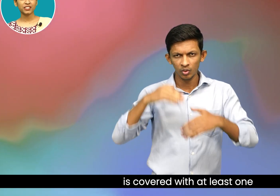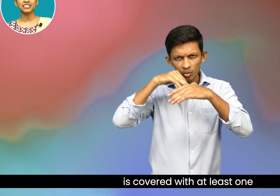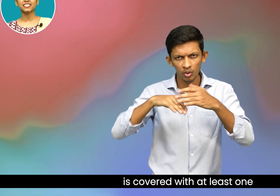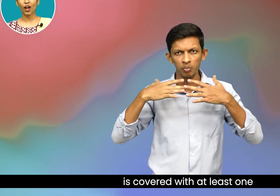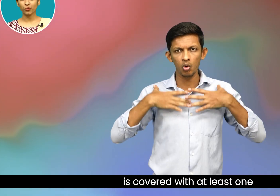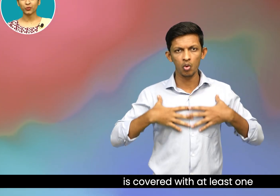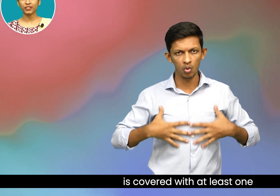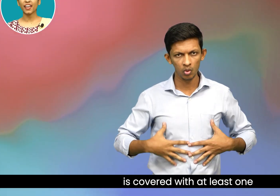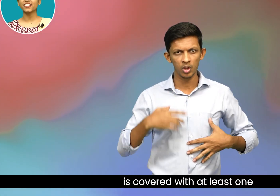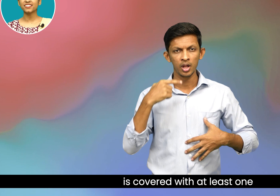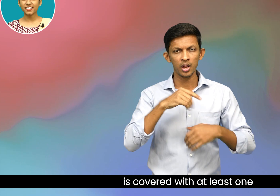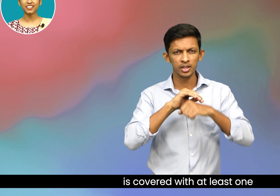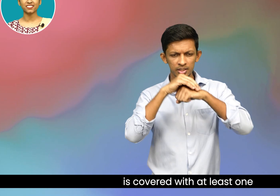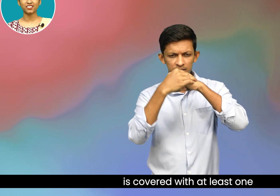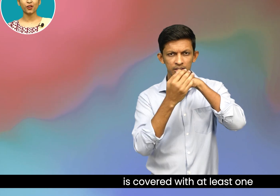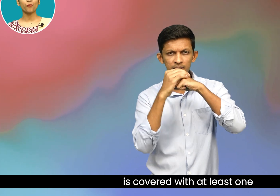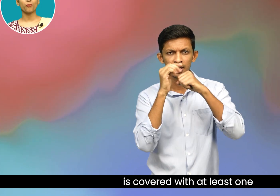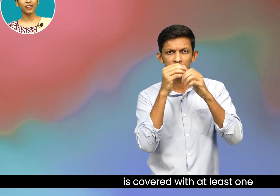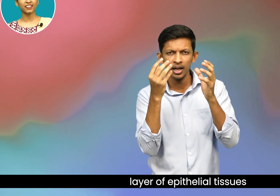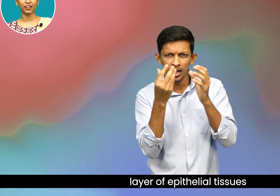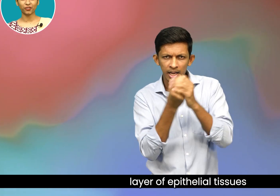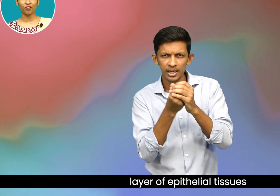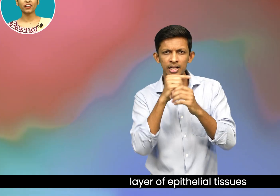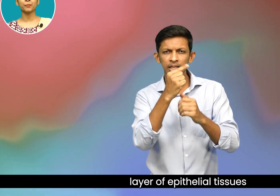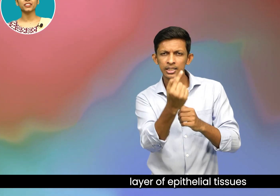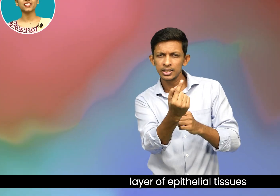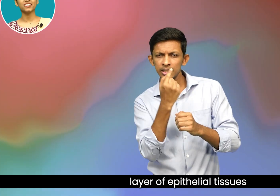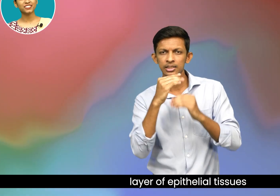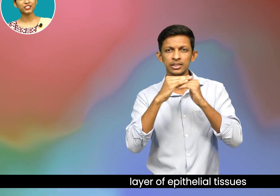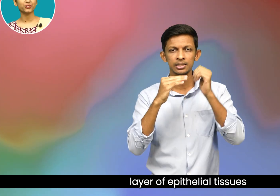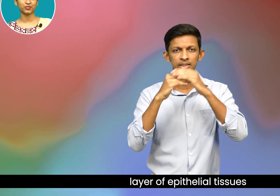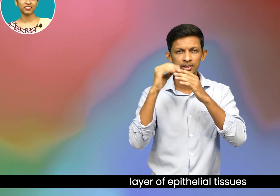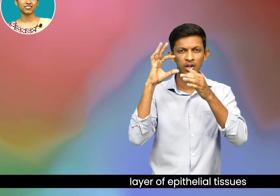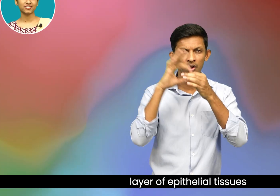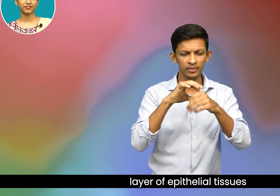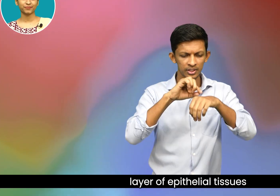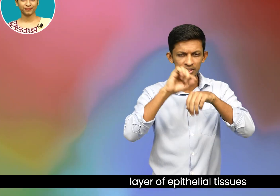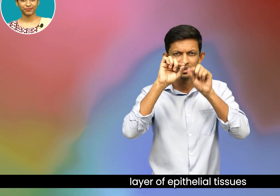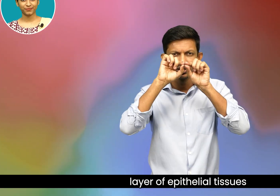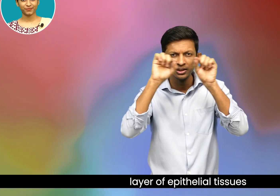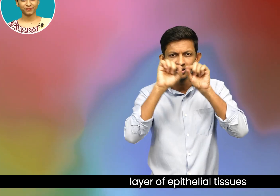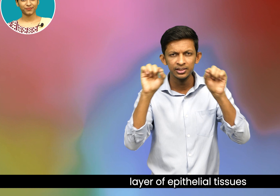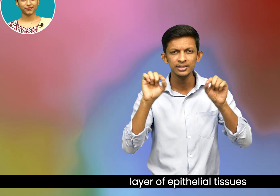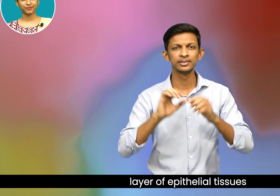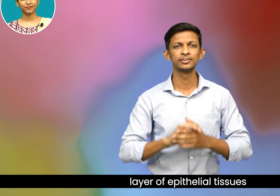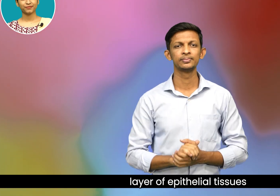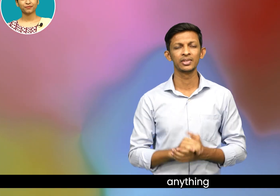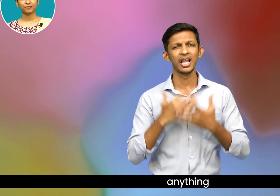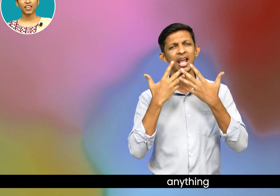body is covered with at least one layer of epithelial tissues.